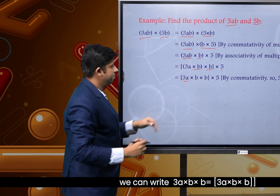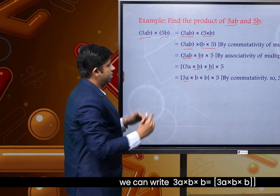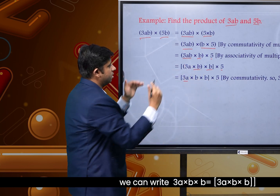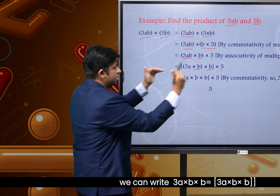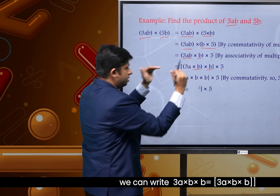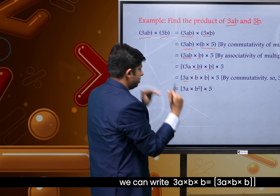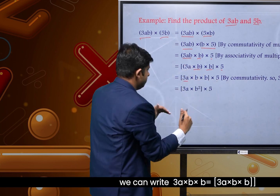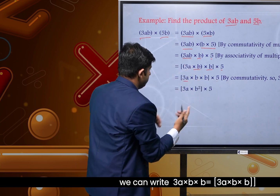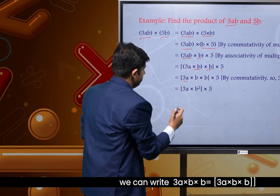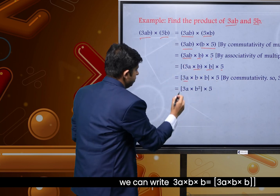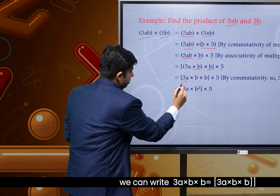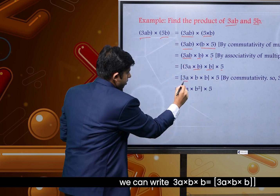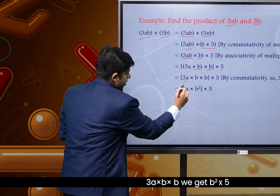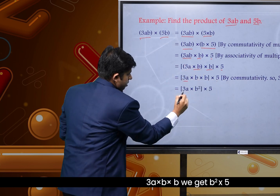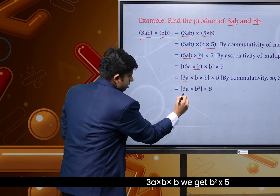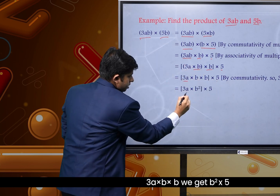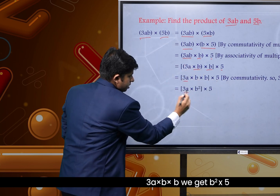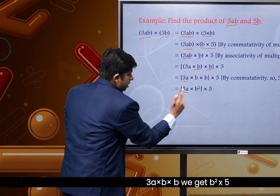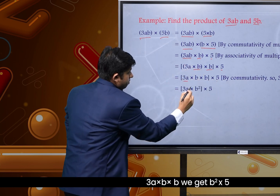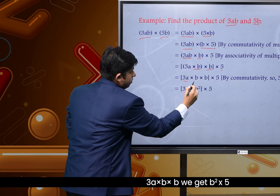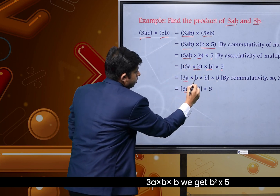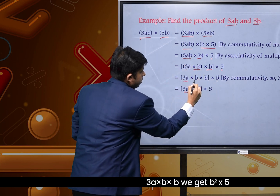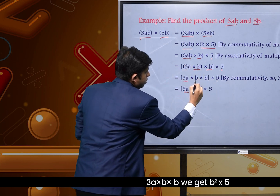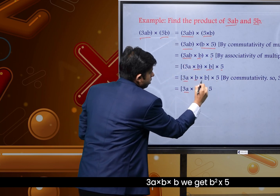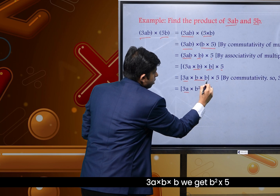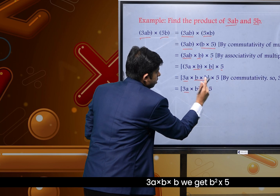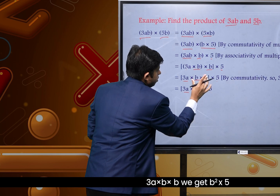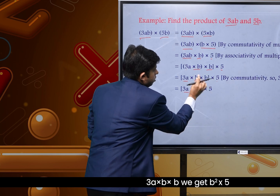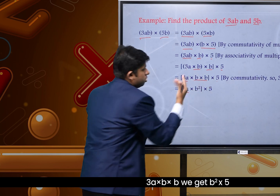into b. 3a into b, we get b square